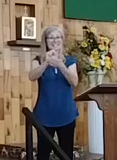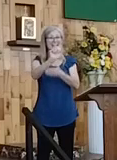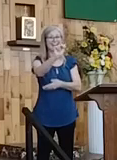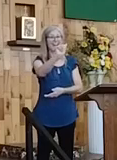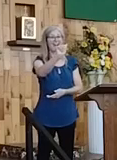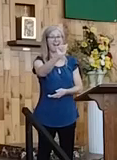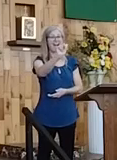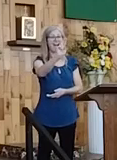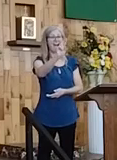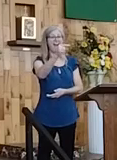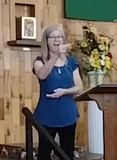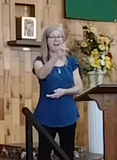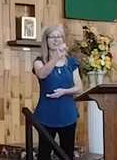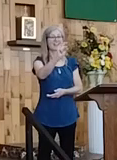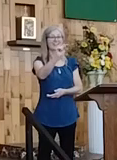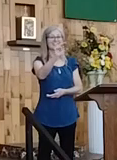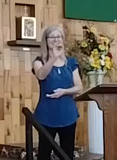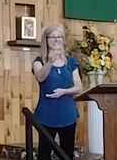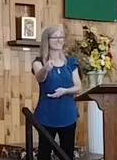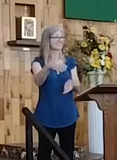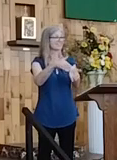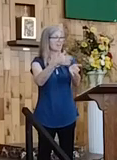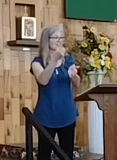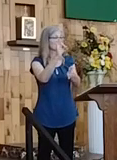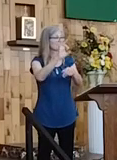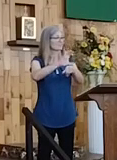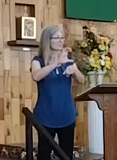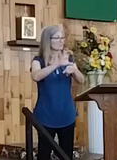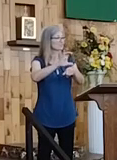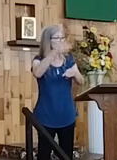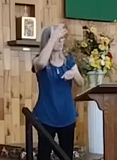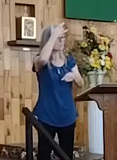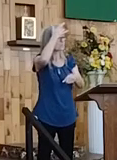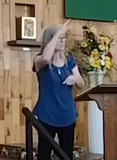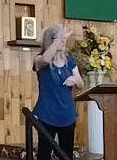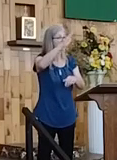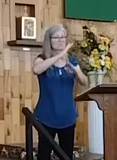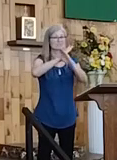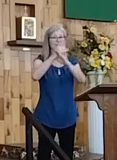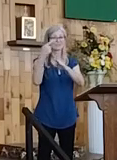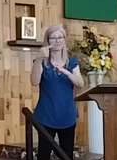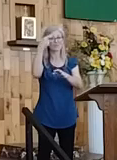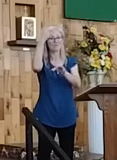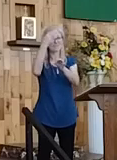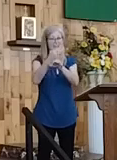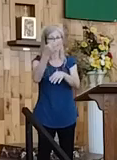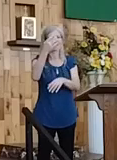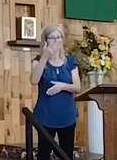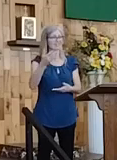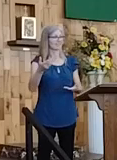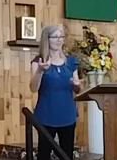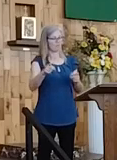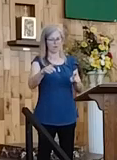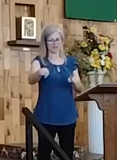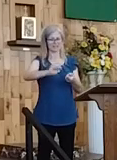Augustine, doctor of the church, a brilliant defender of the faith when he converted